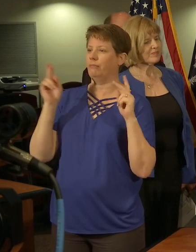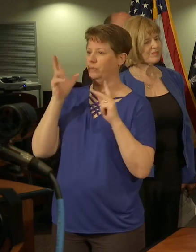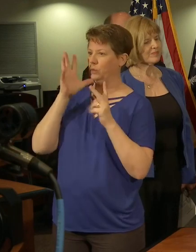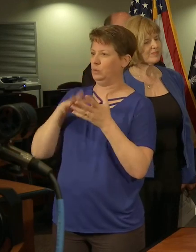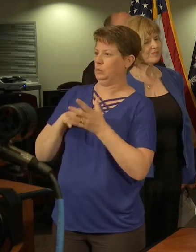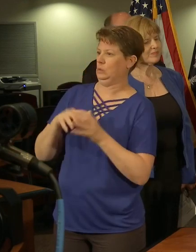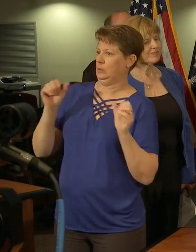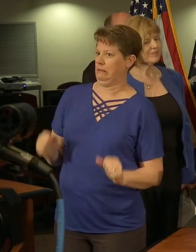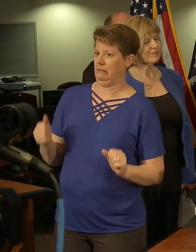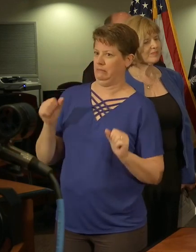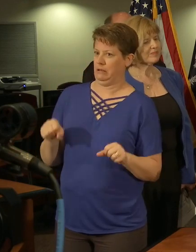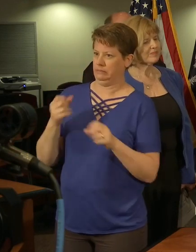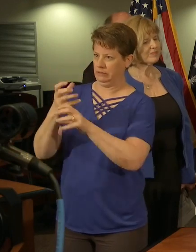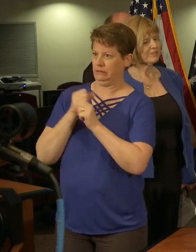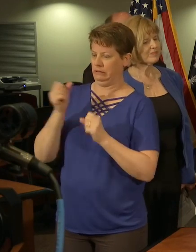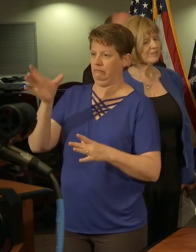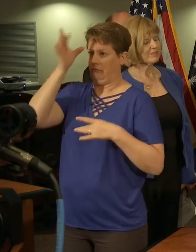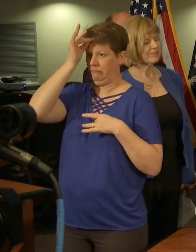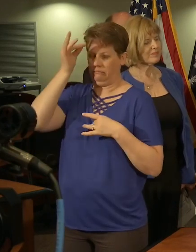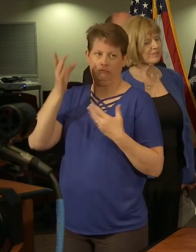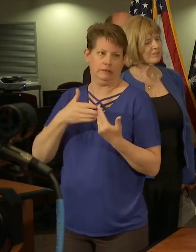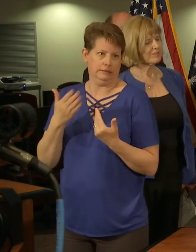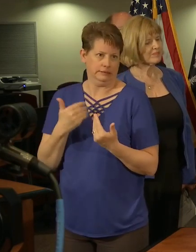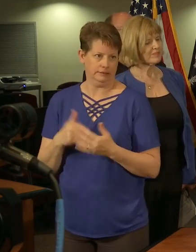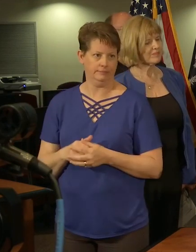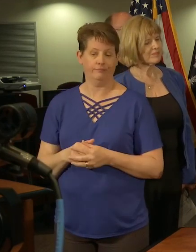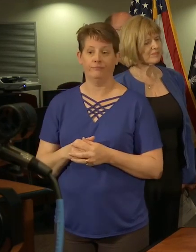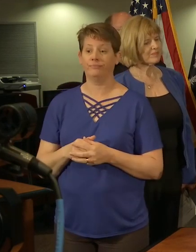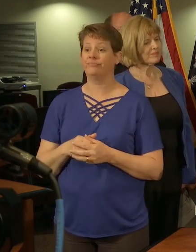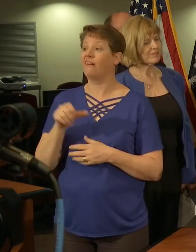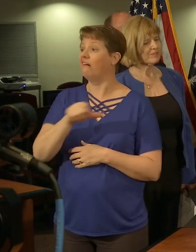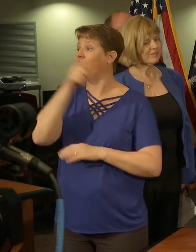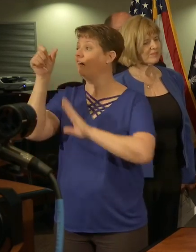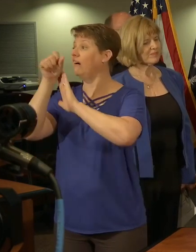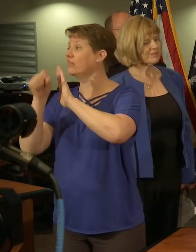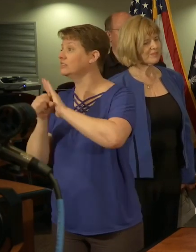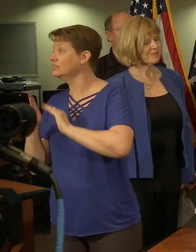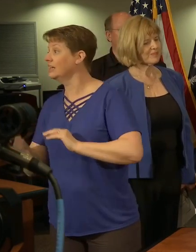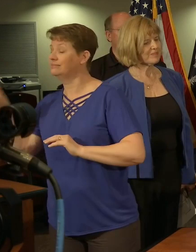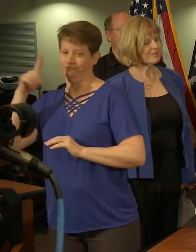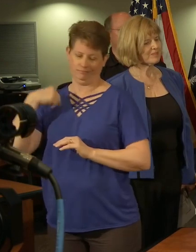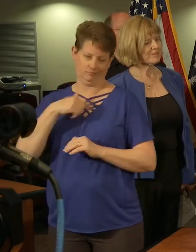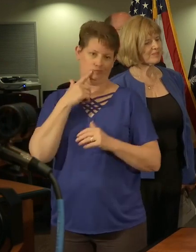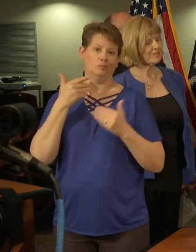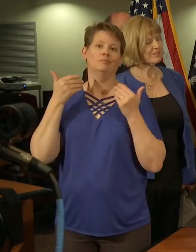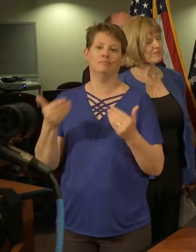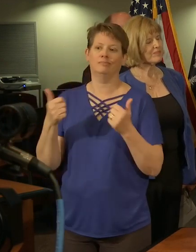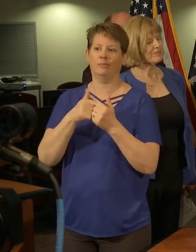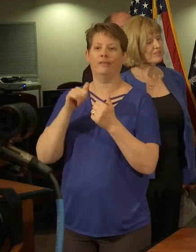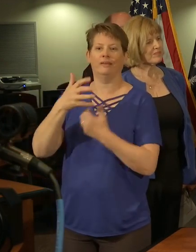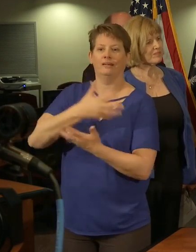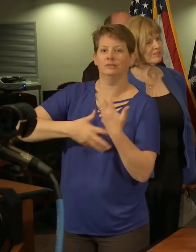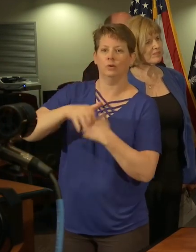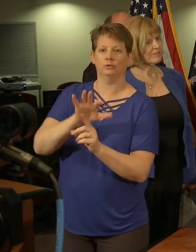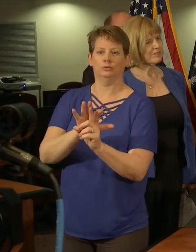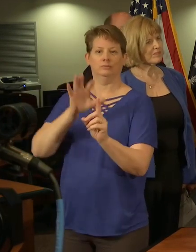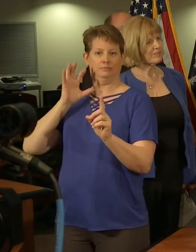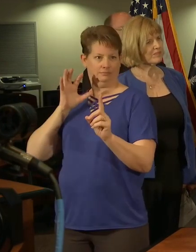with unique circumstances. We, like other states, are also beginning to practice social distancing for communities as a